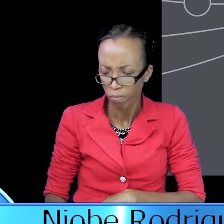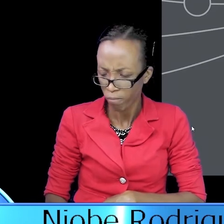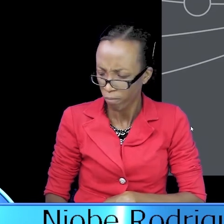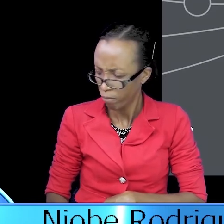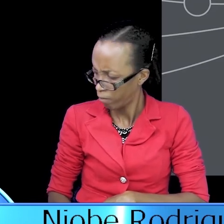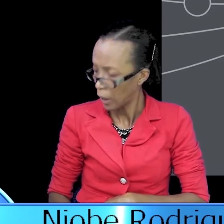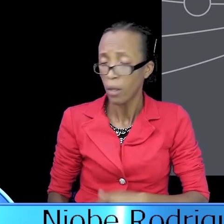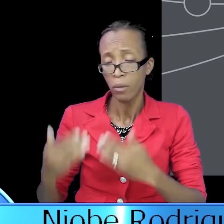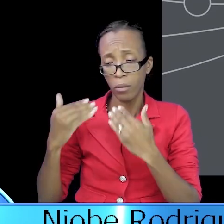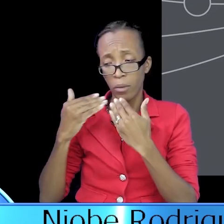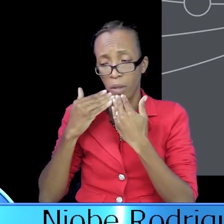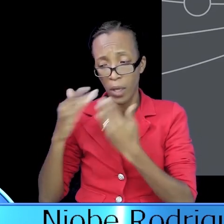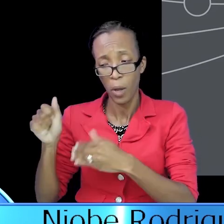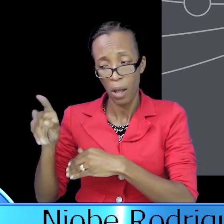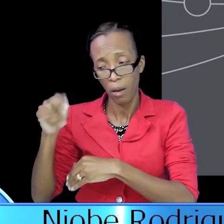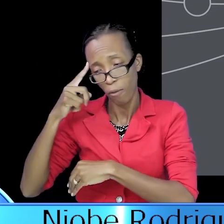Hi, are you able to hear me?